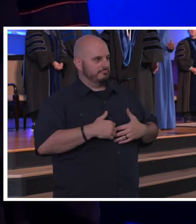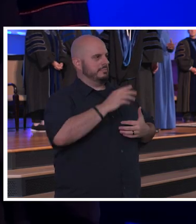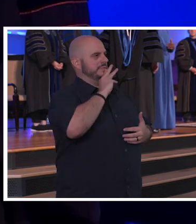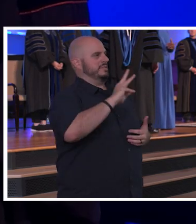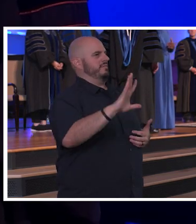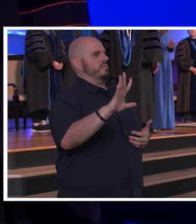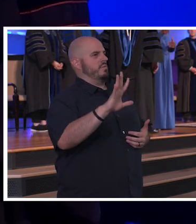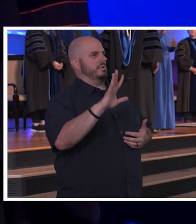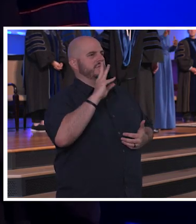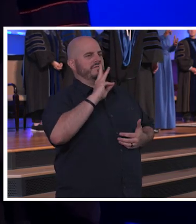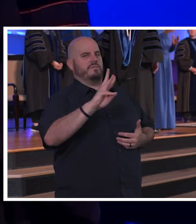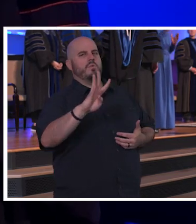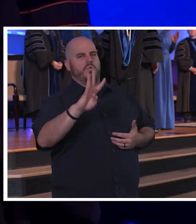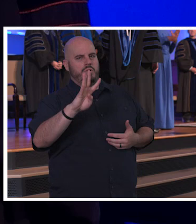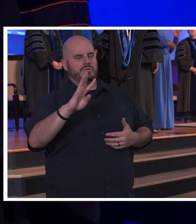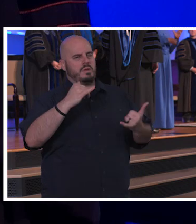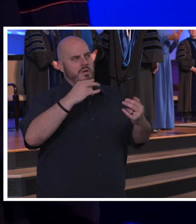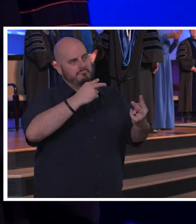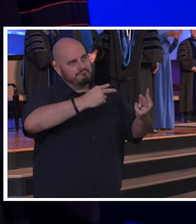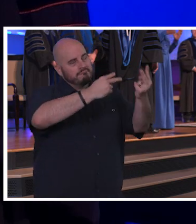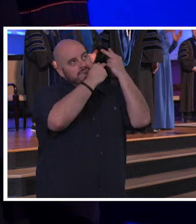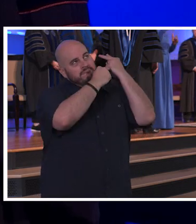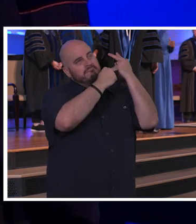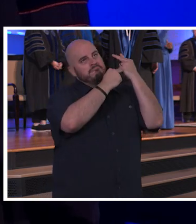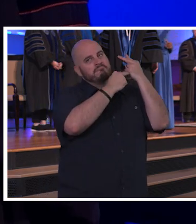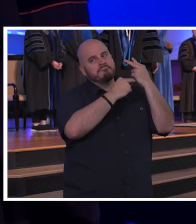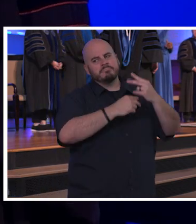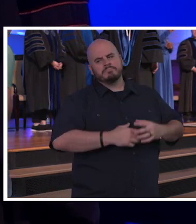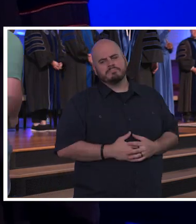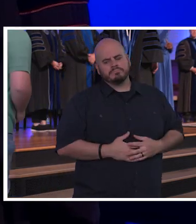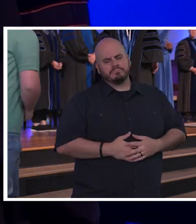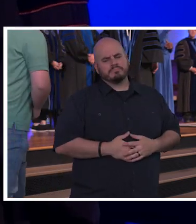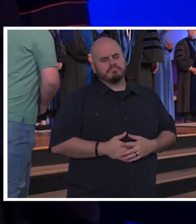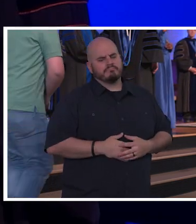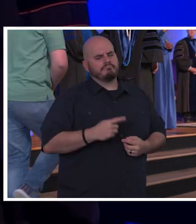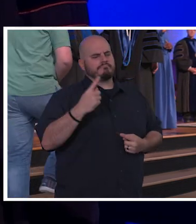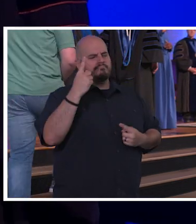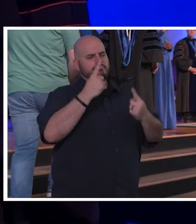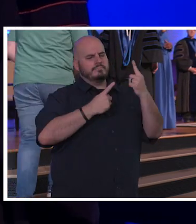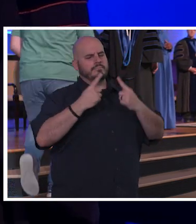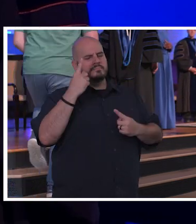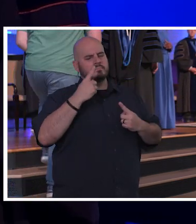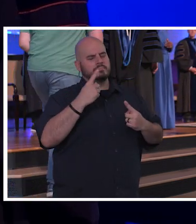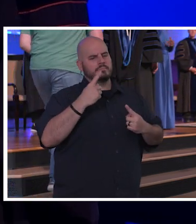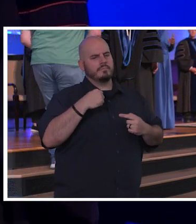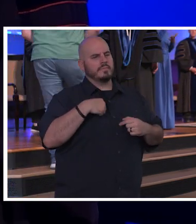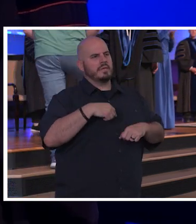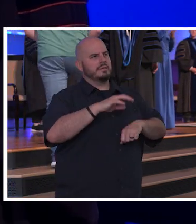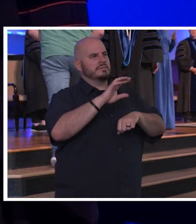As I look back, I think about the chapter that you referred to,